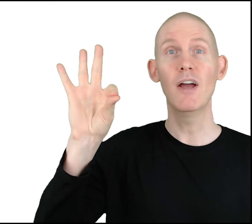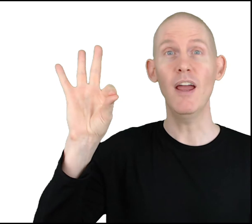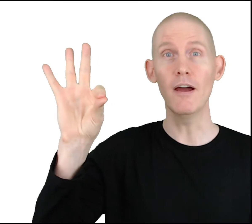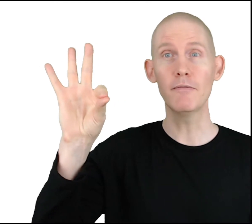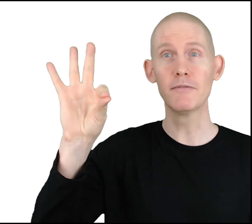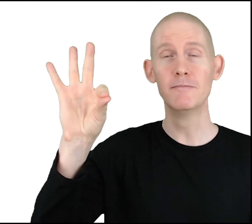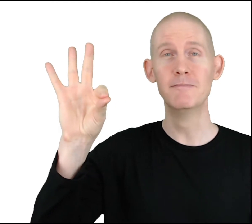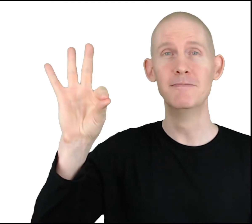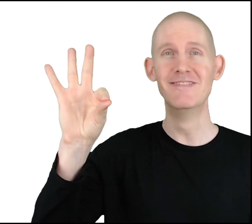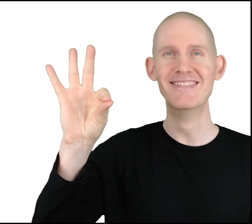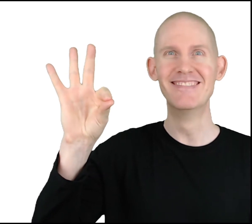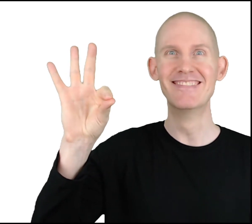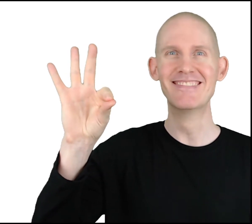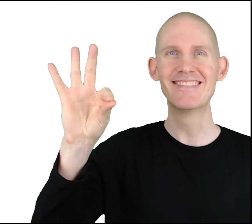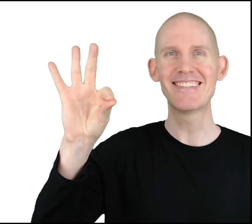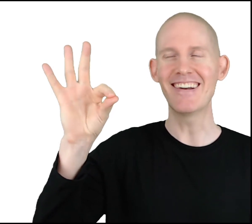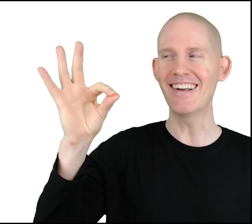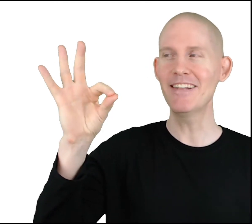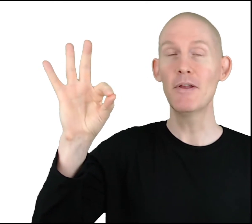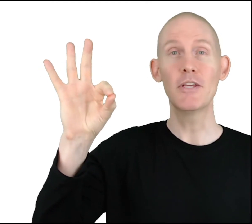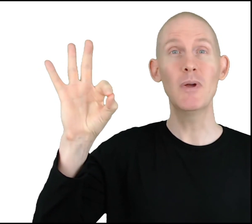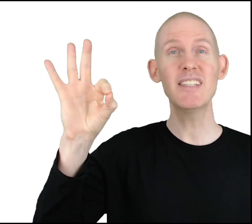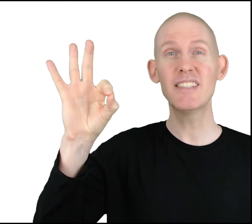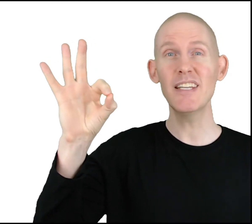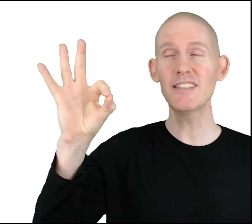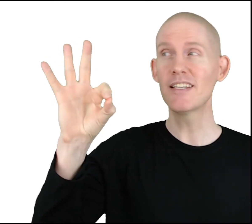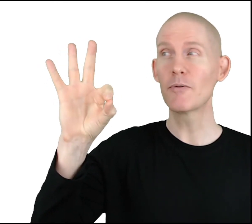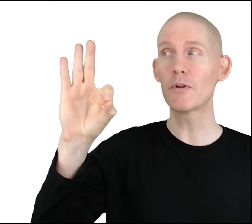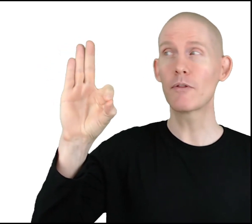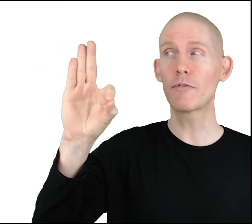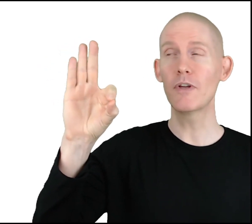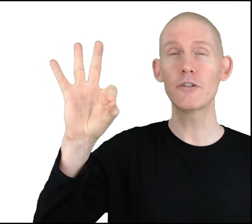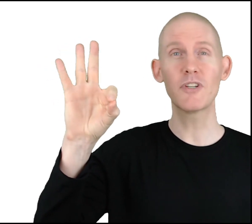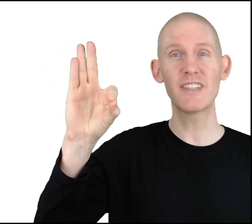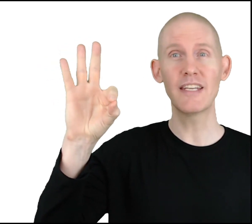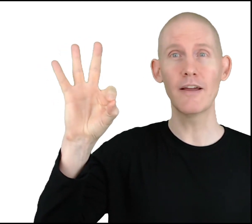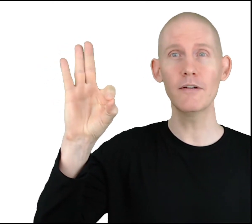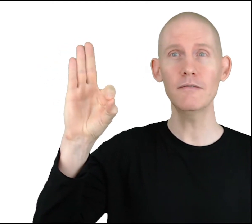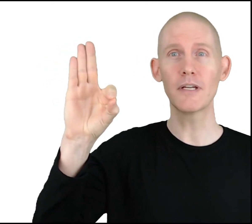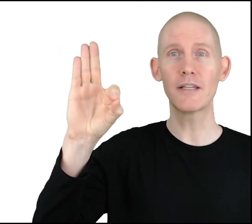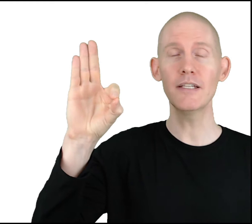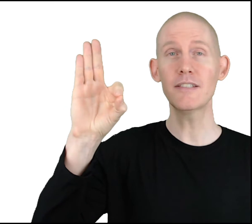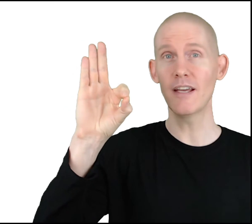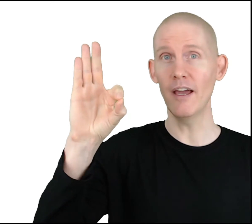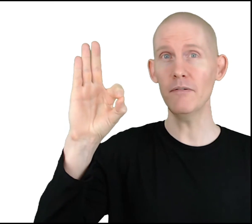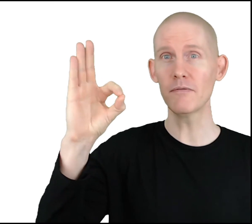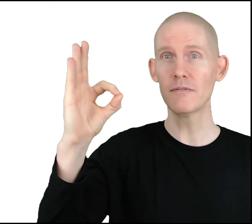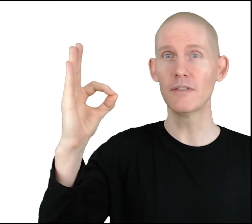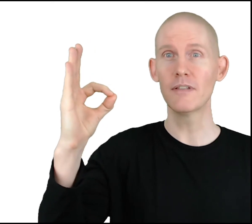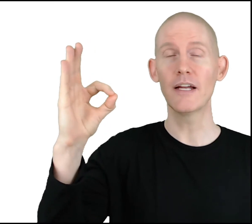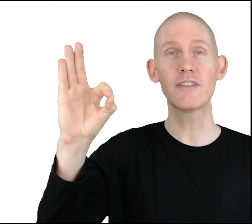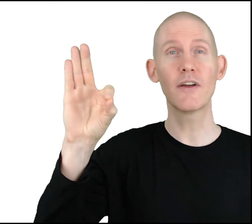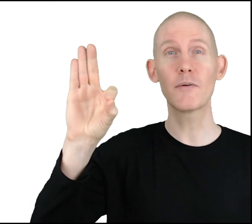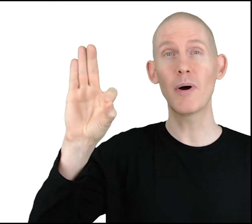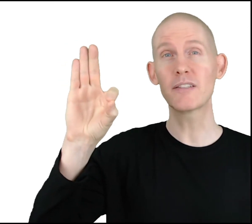F. All right. You may see it where the fingers are together like this. F. That's another